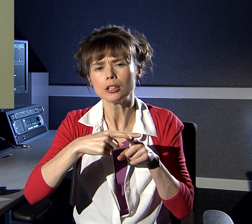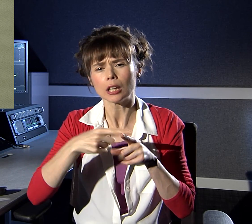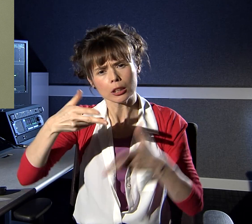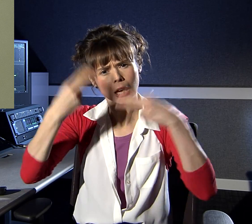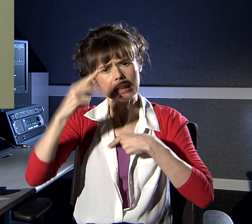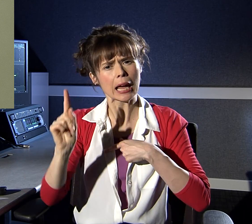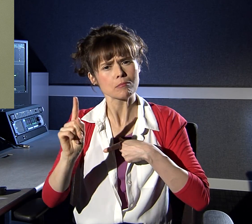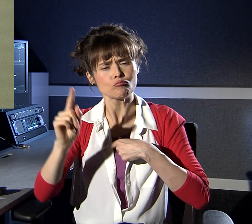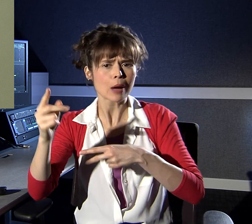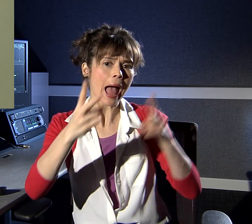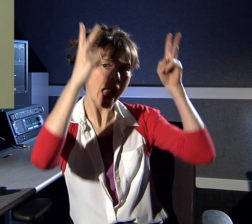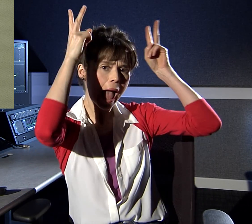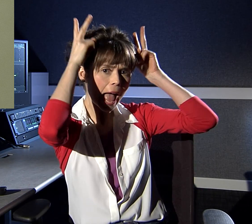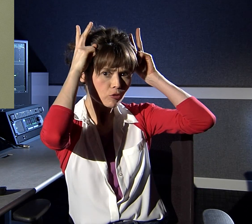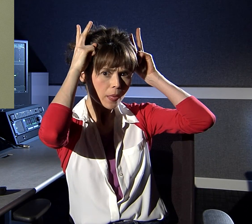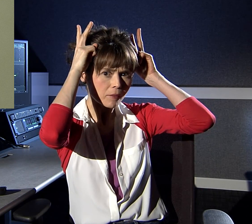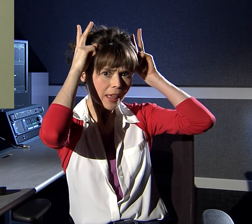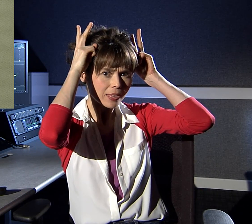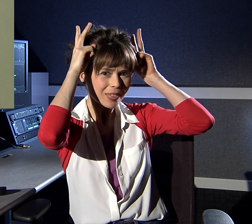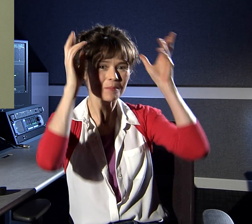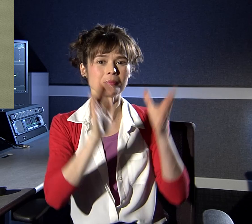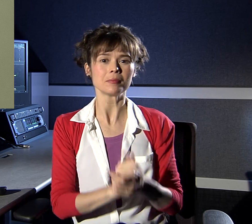Henry V of England, and here's his sign name.